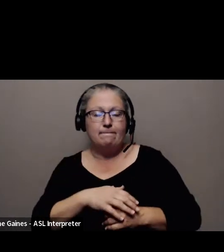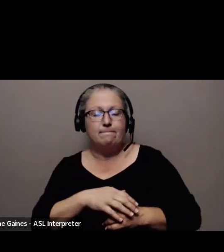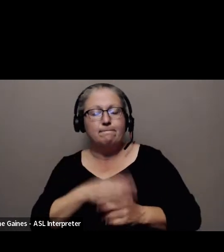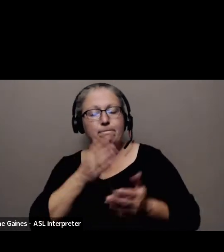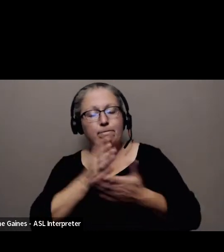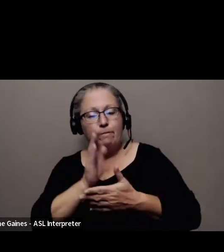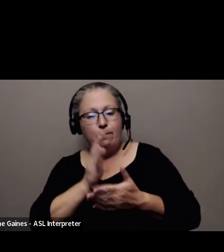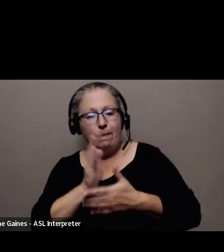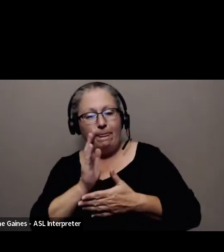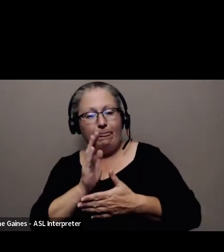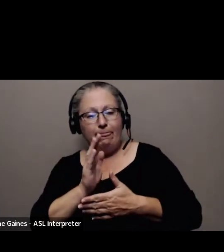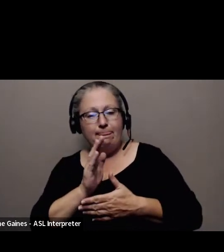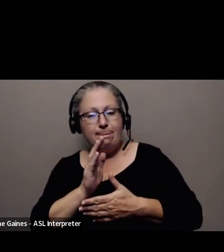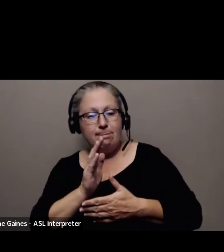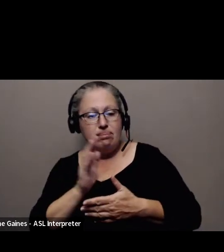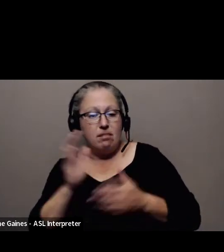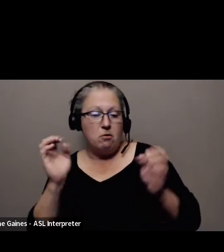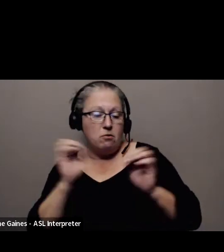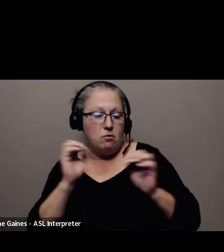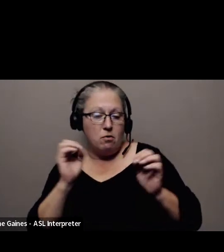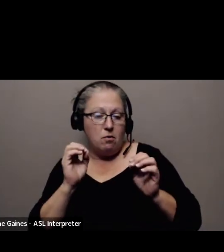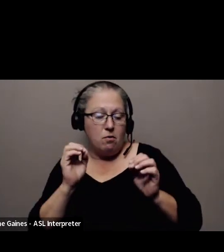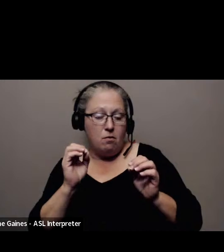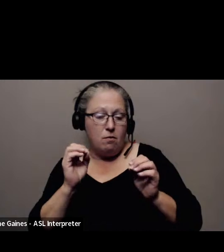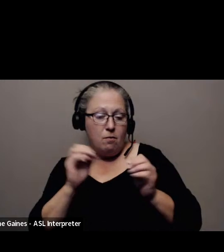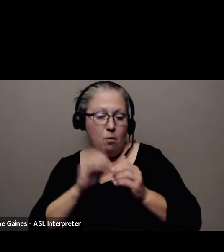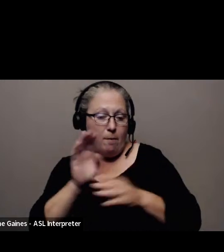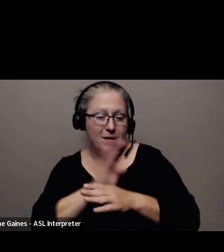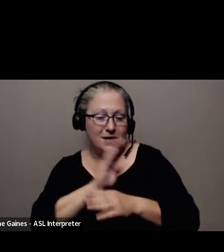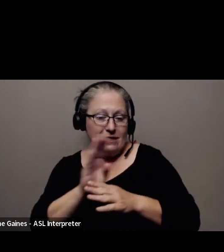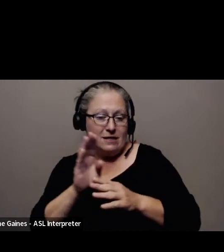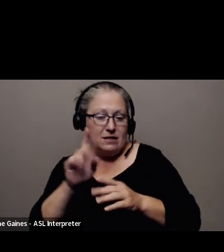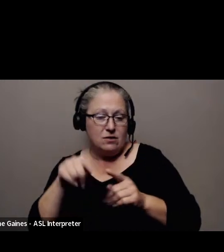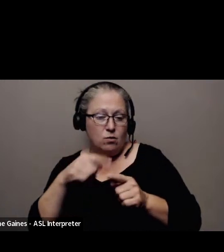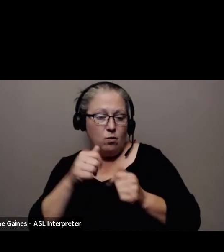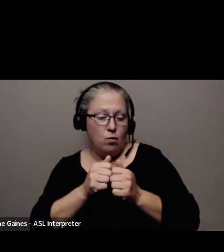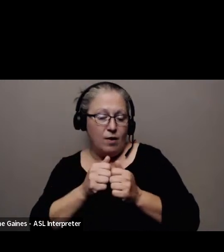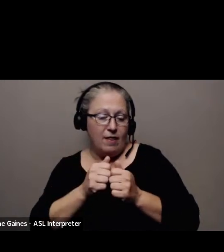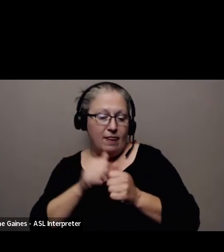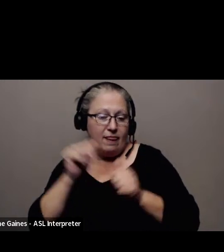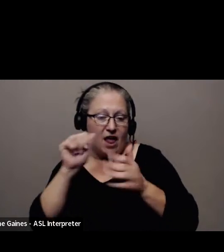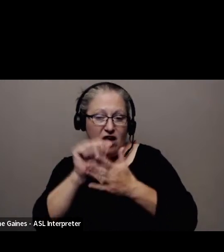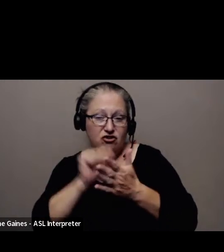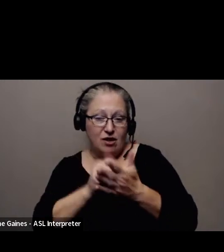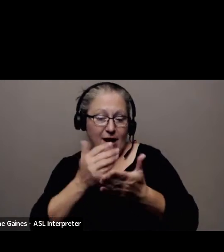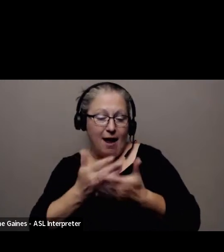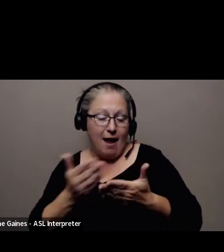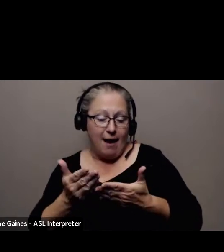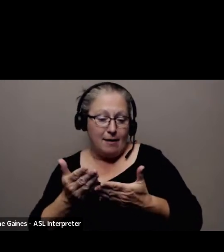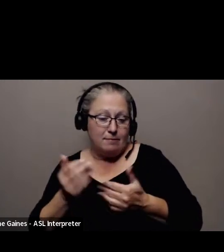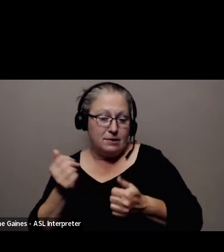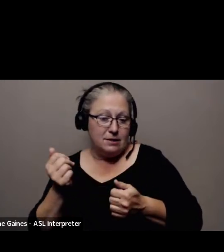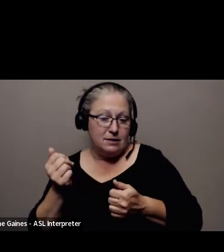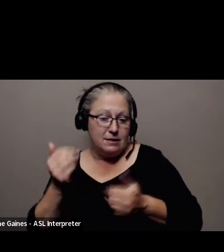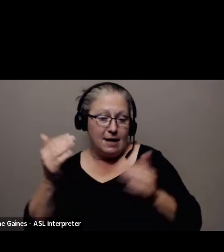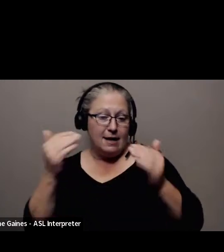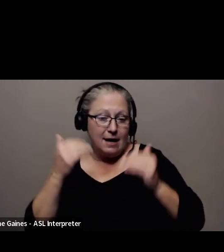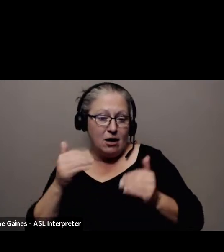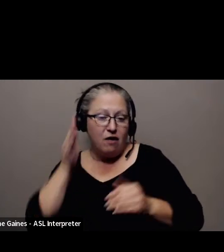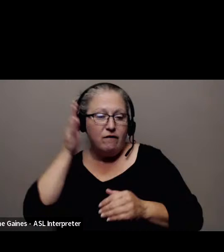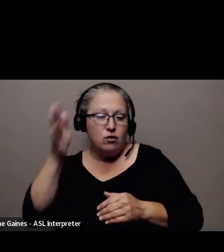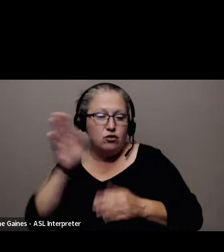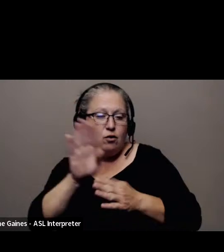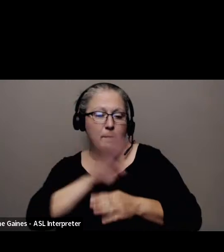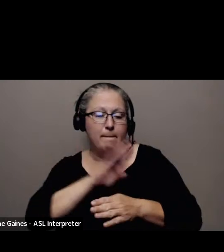right, we don't have any other business with any of the agenda items, and then the next one is future